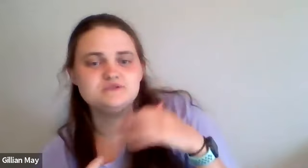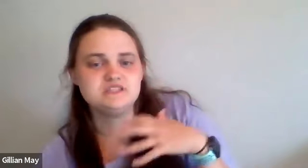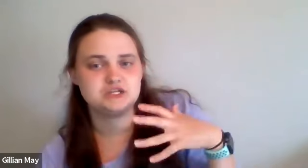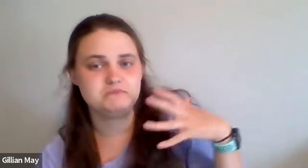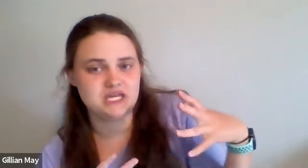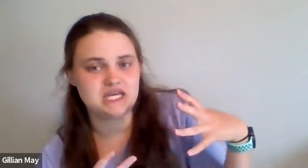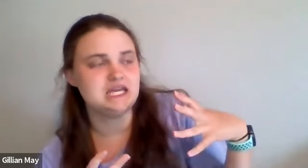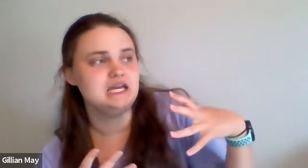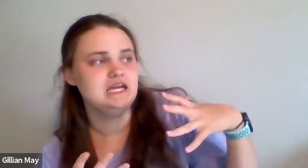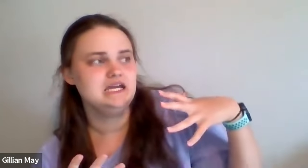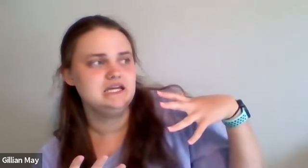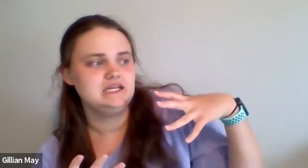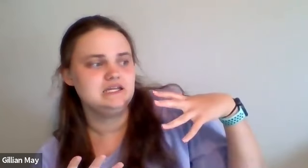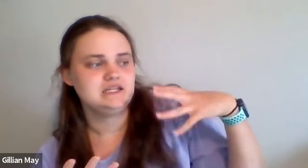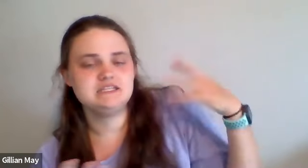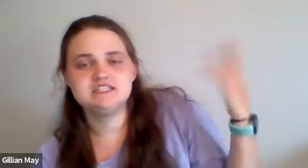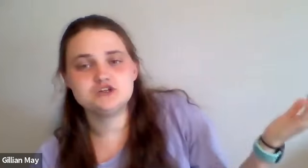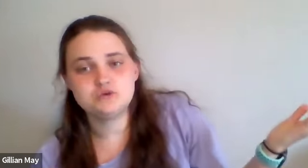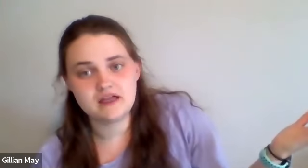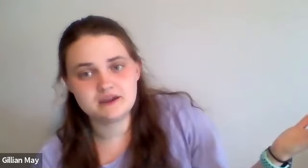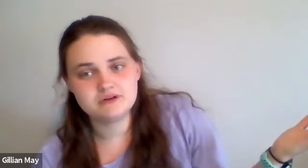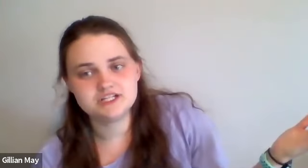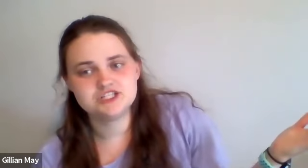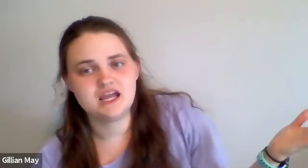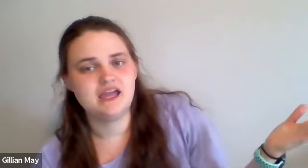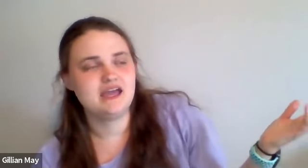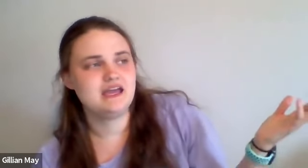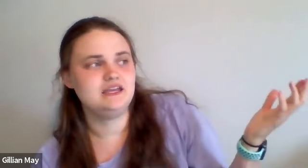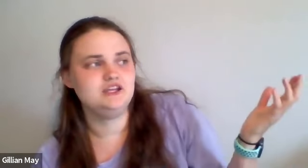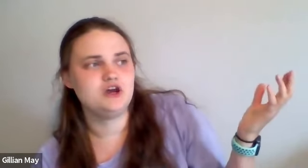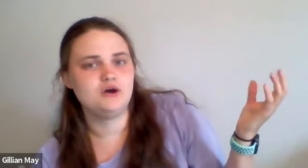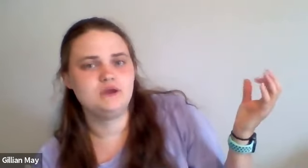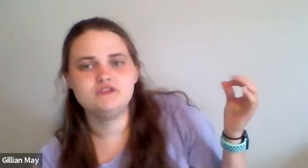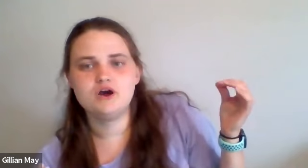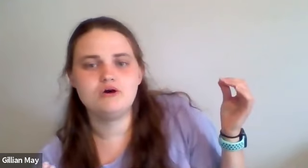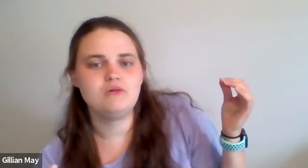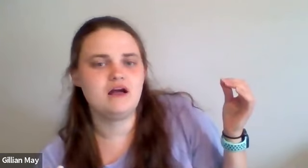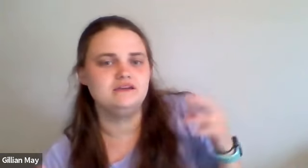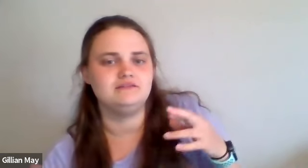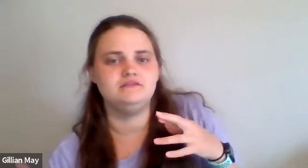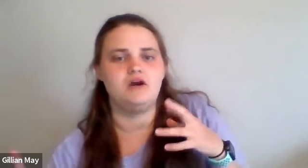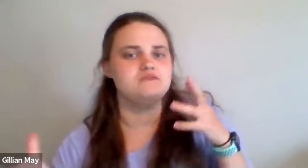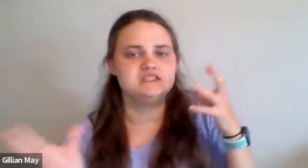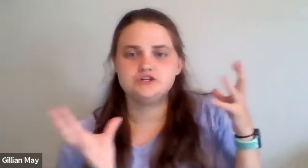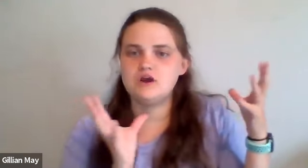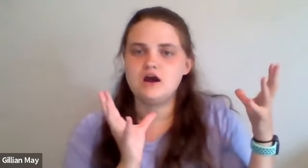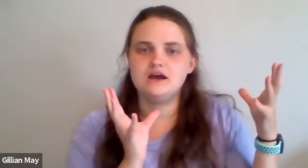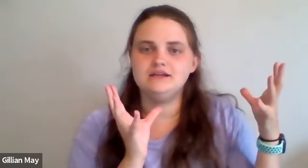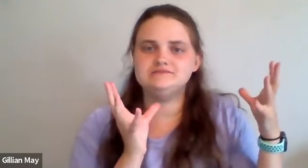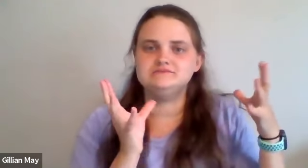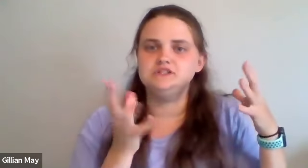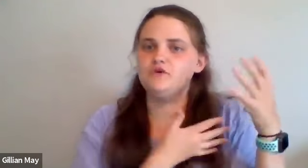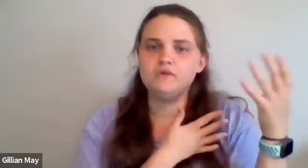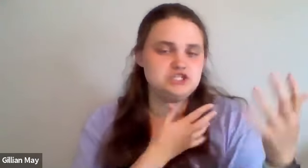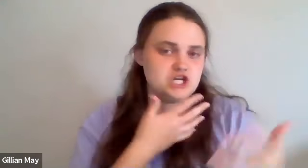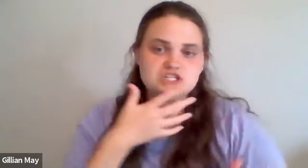was it's such a cool language. And, even though obviously you've only just